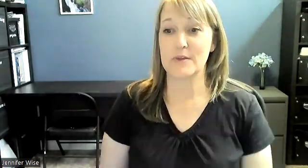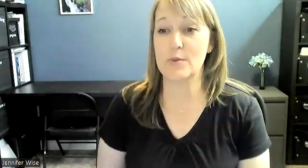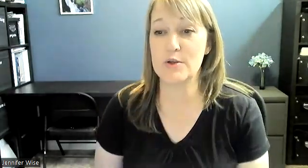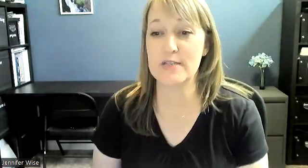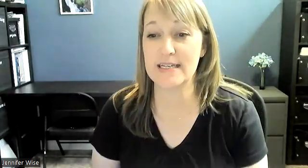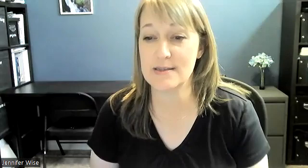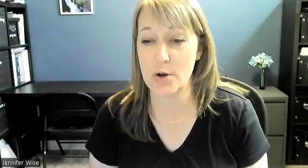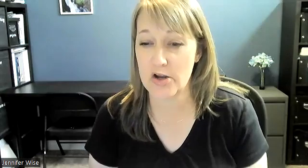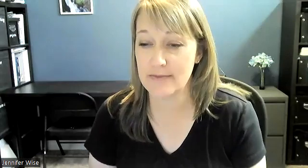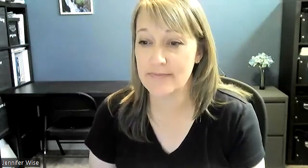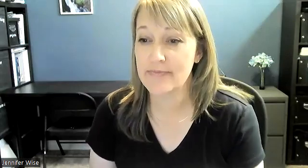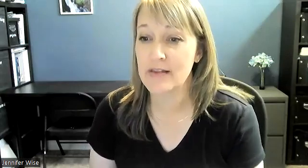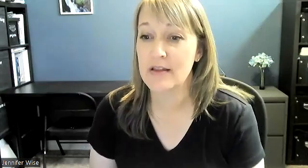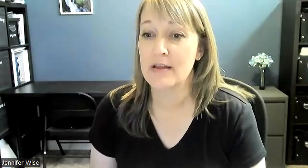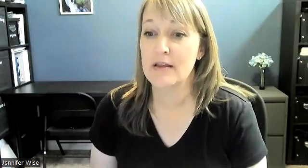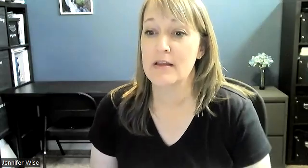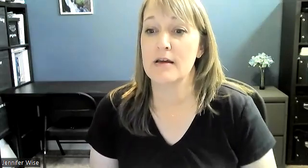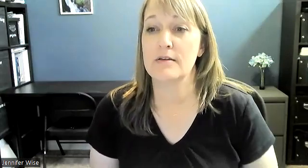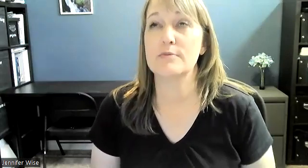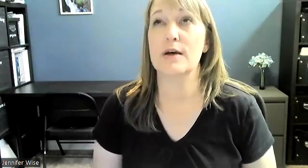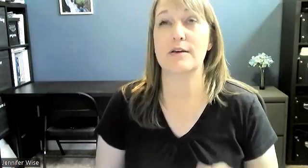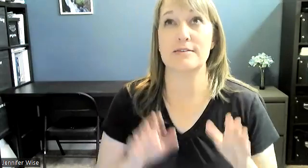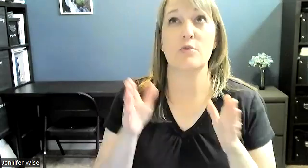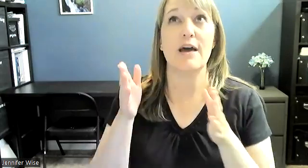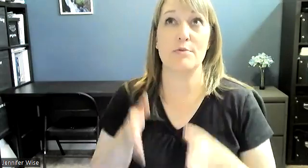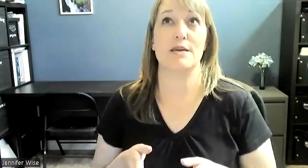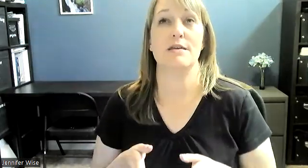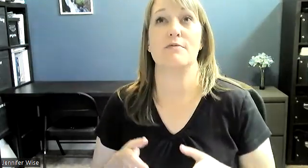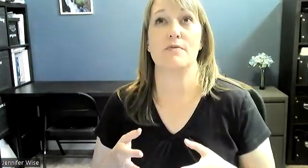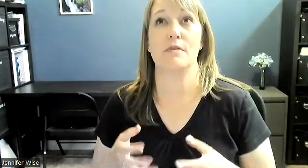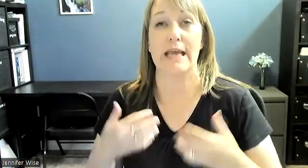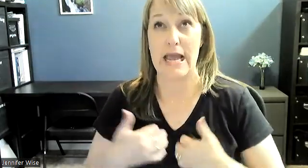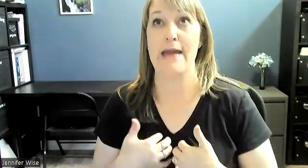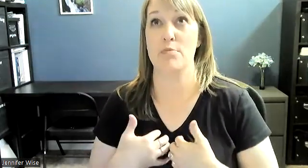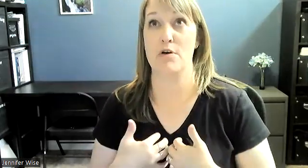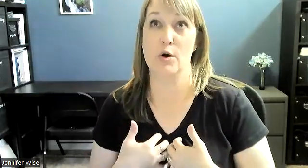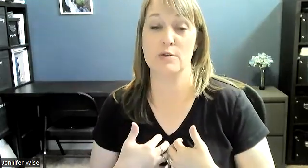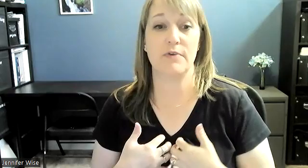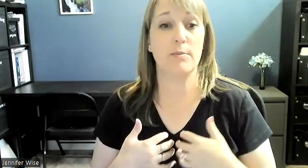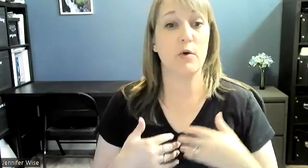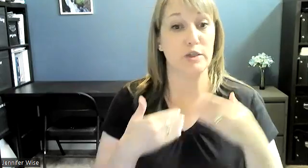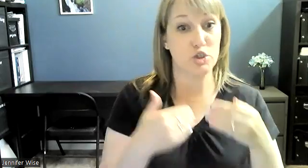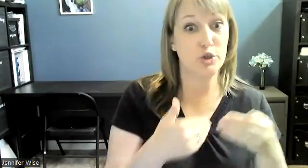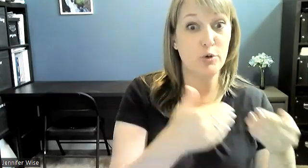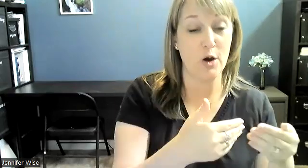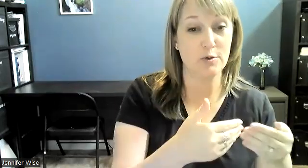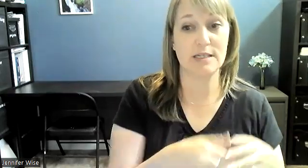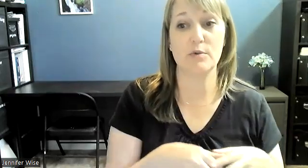one who takes the party. Well, okay, so that would be if, like, I am the host. If I'm going to host, it would